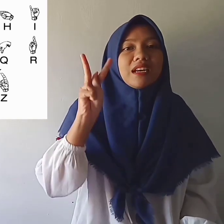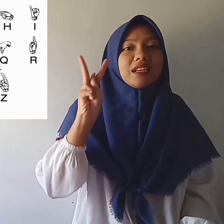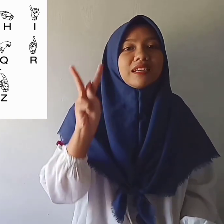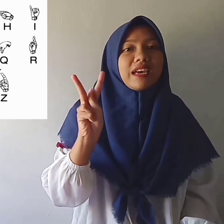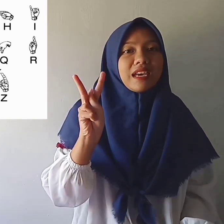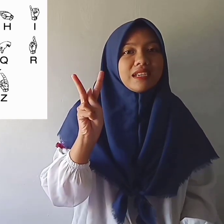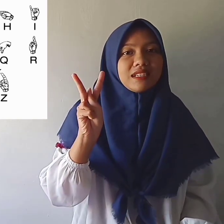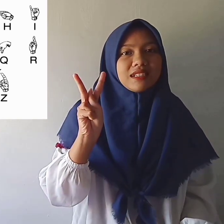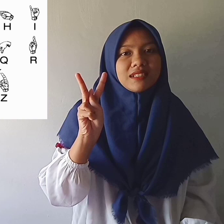K,